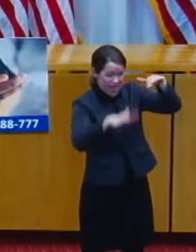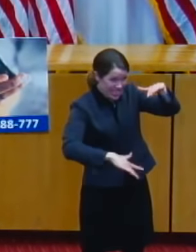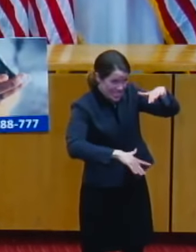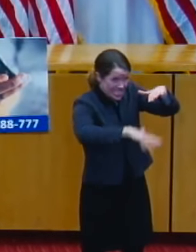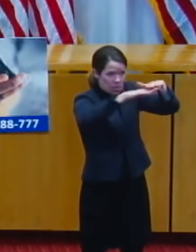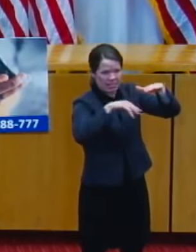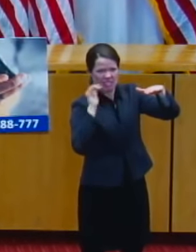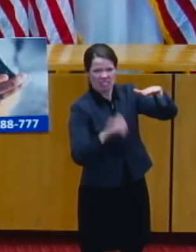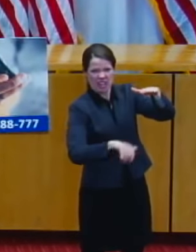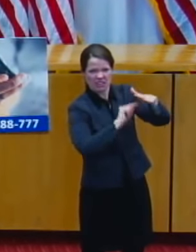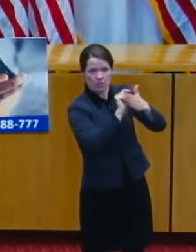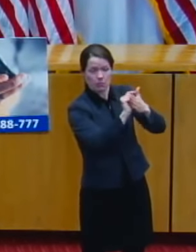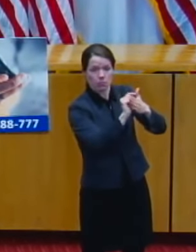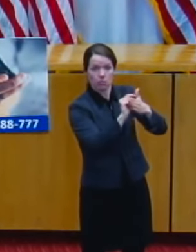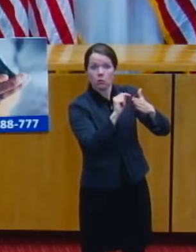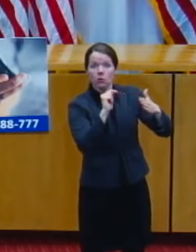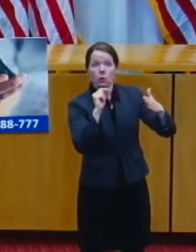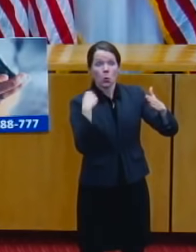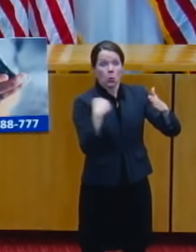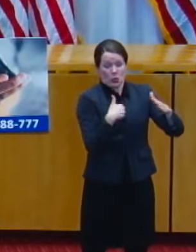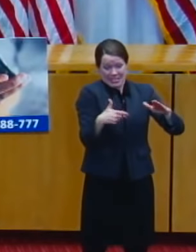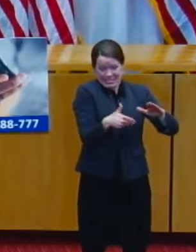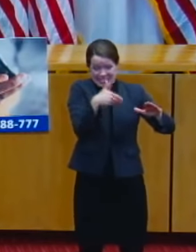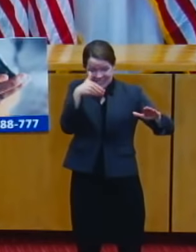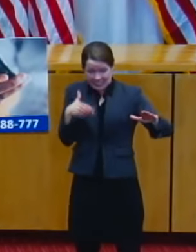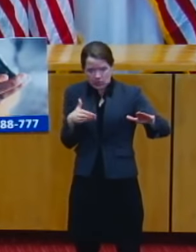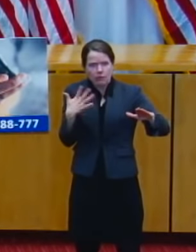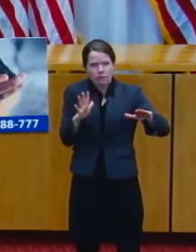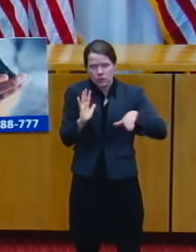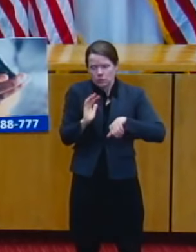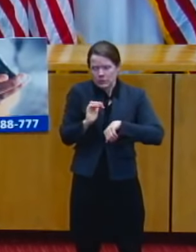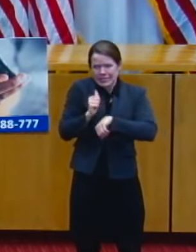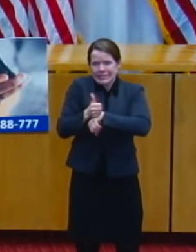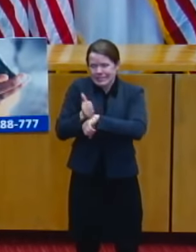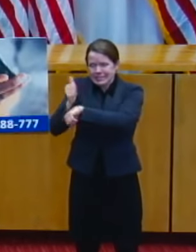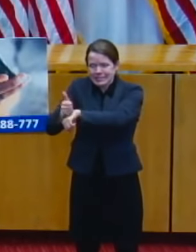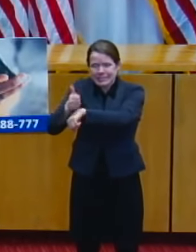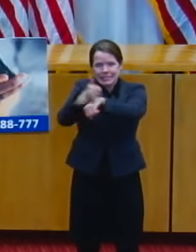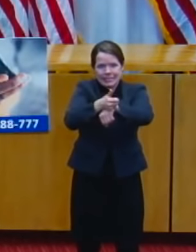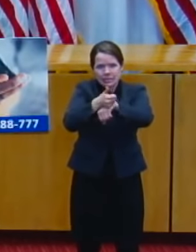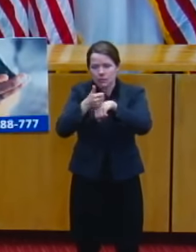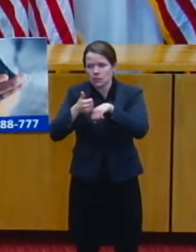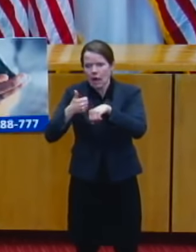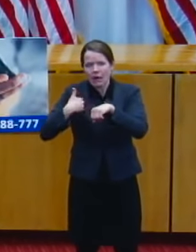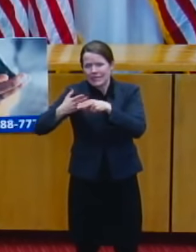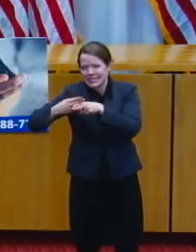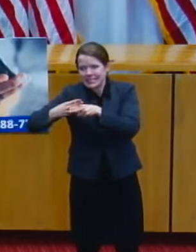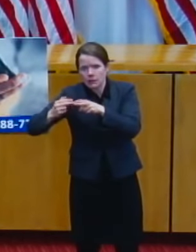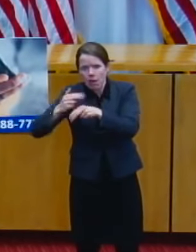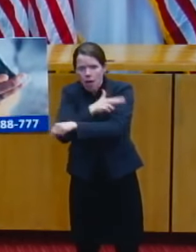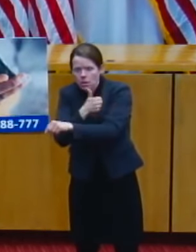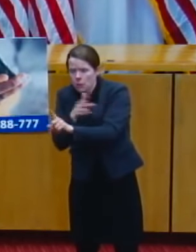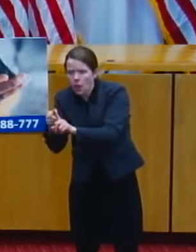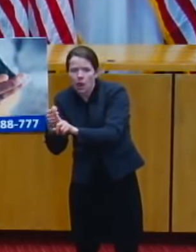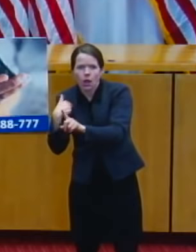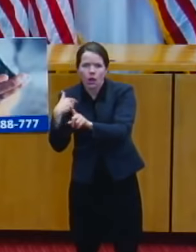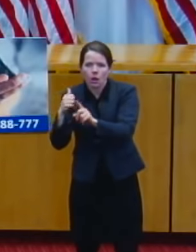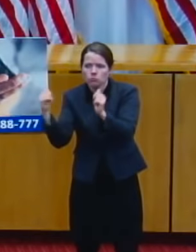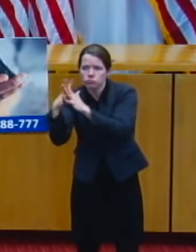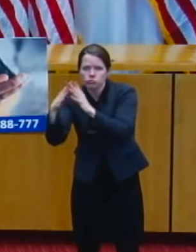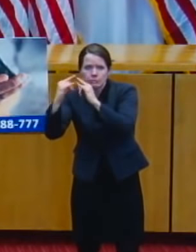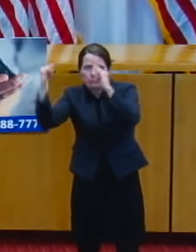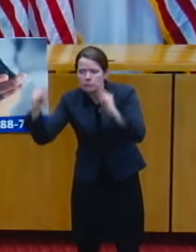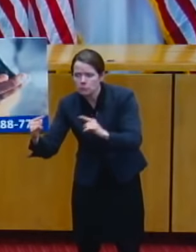nursing facility beds up as well. And it's why we've been recruiting both retired medical